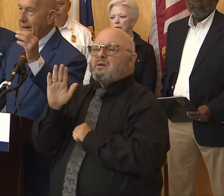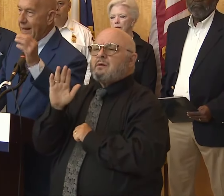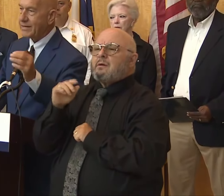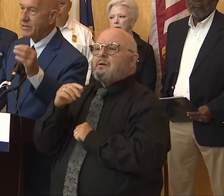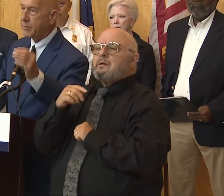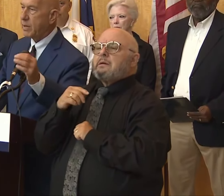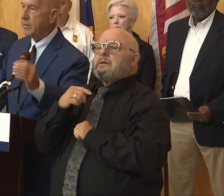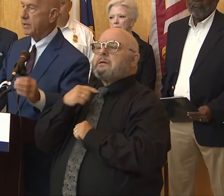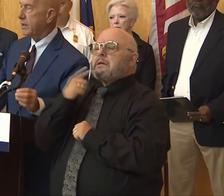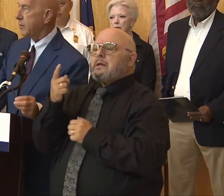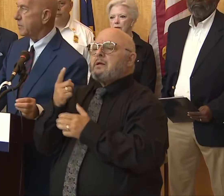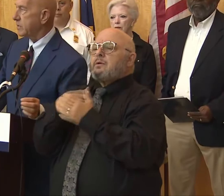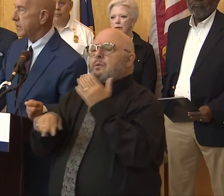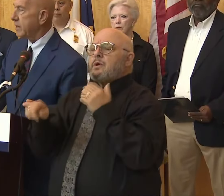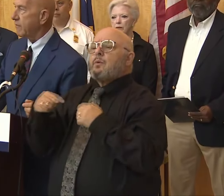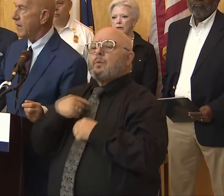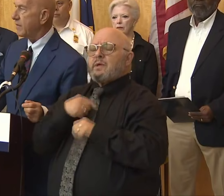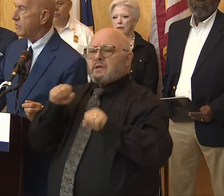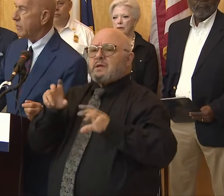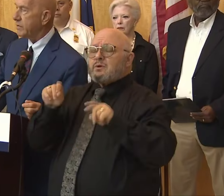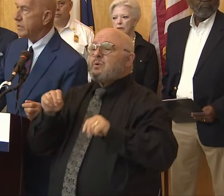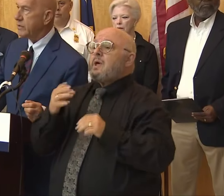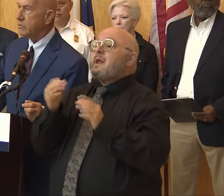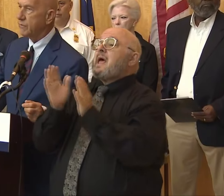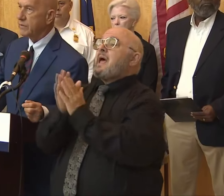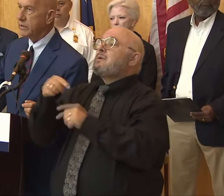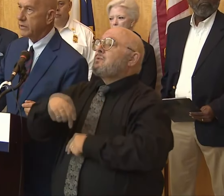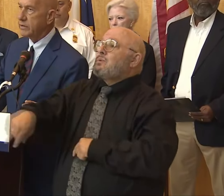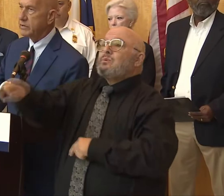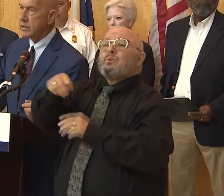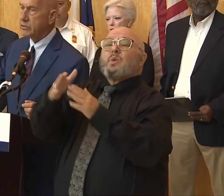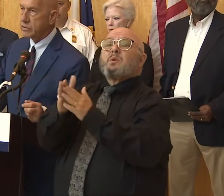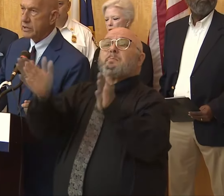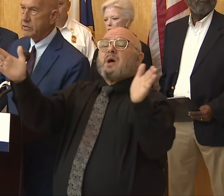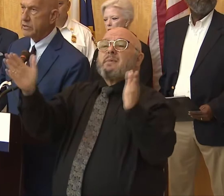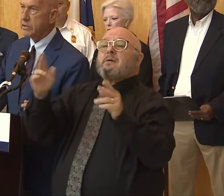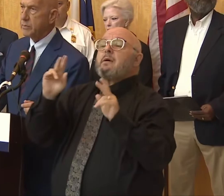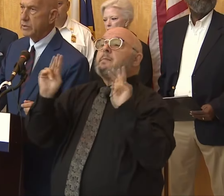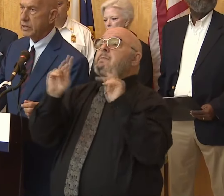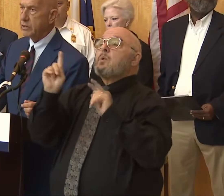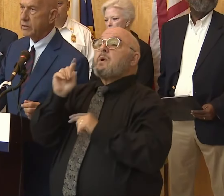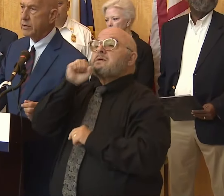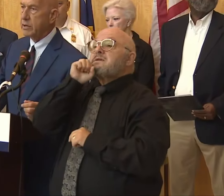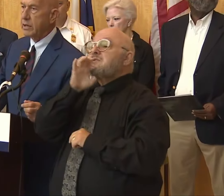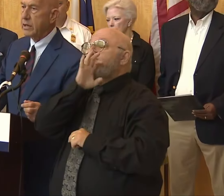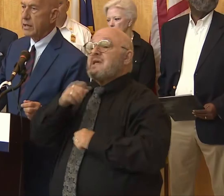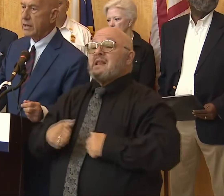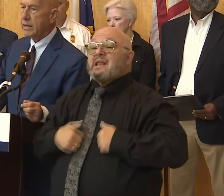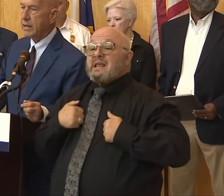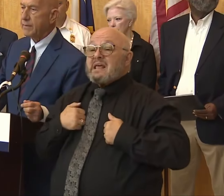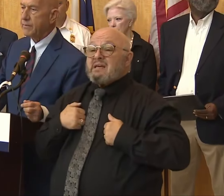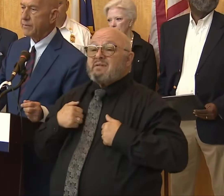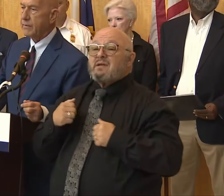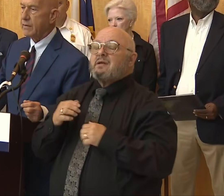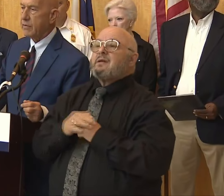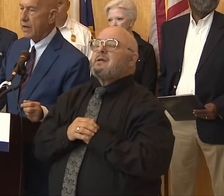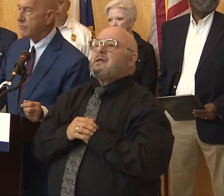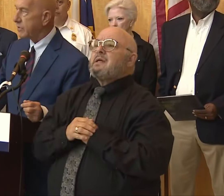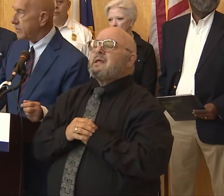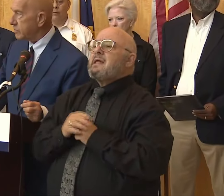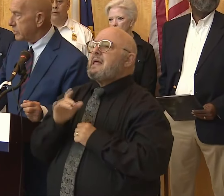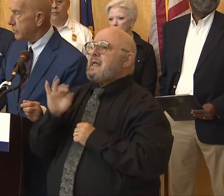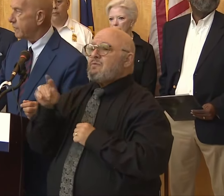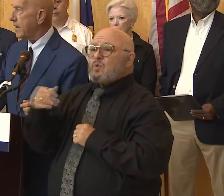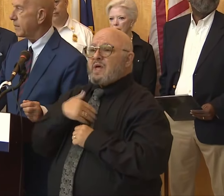let me ask the public to help us identify these residential facilities, senior citizens in particular. If you